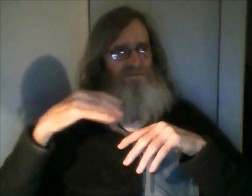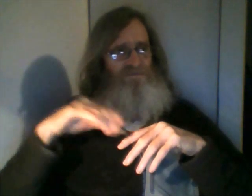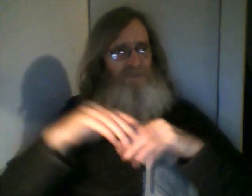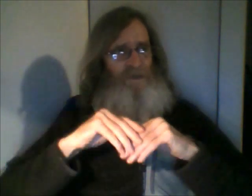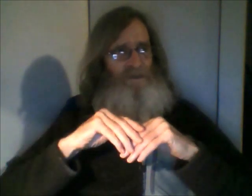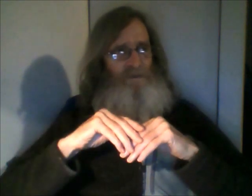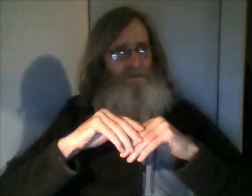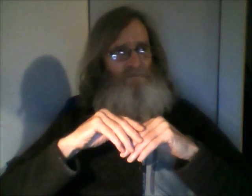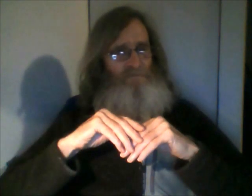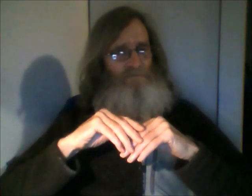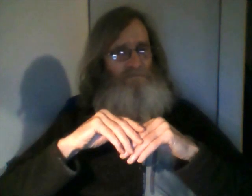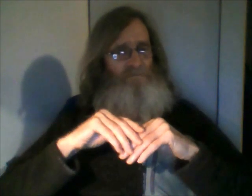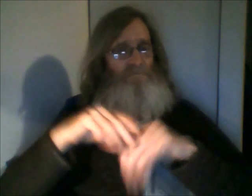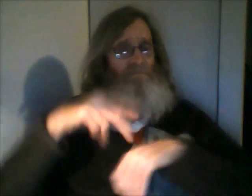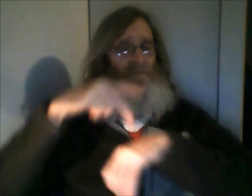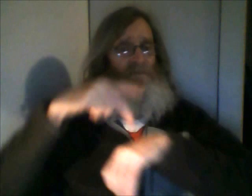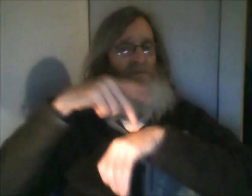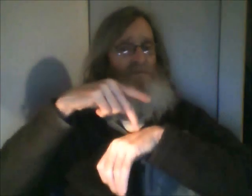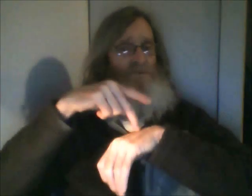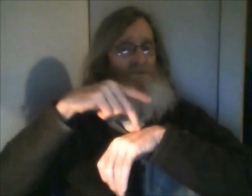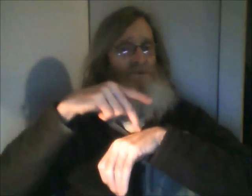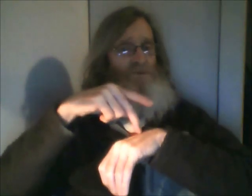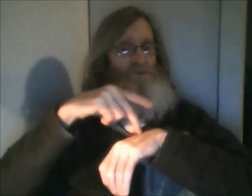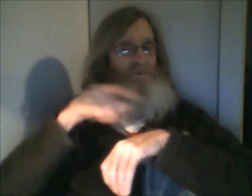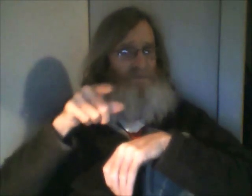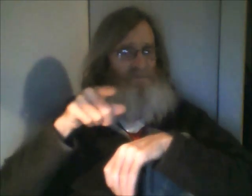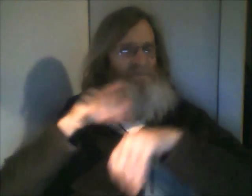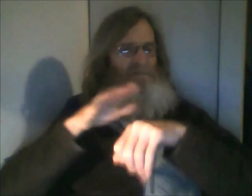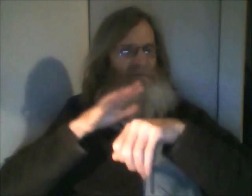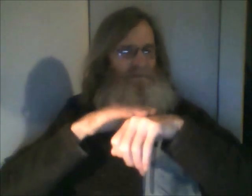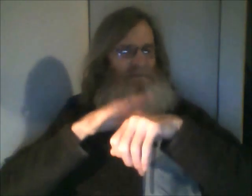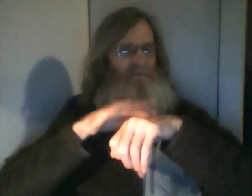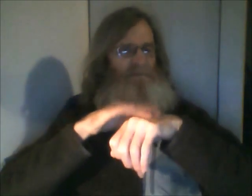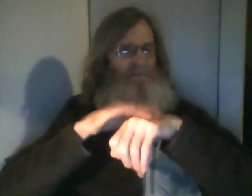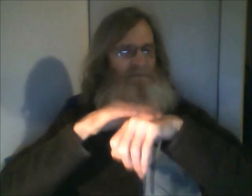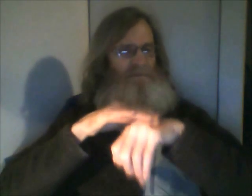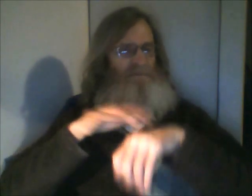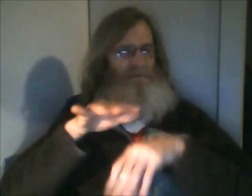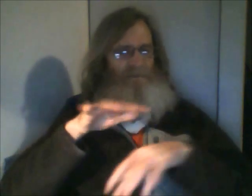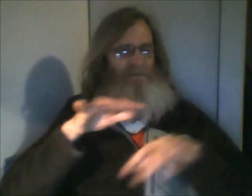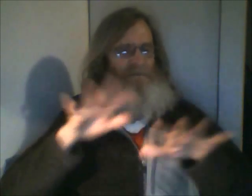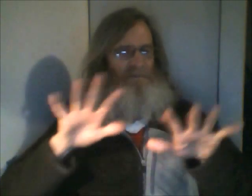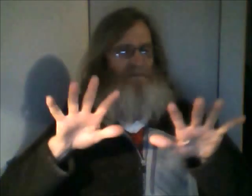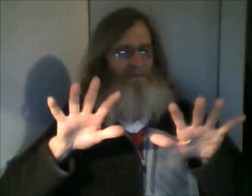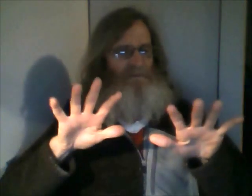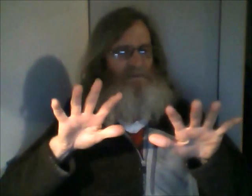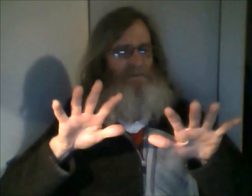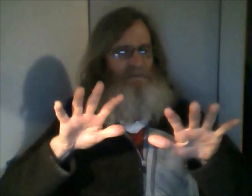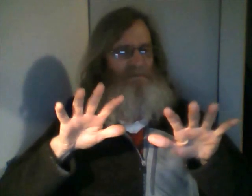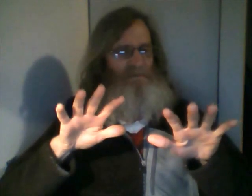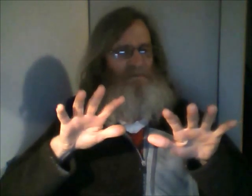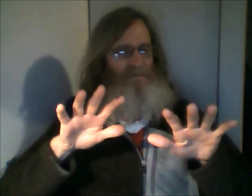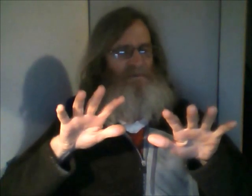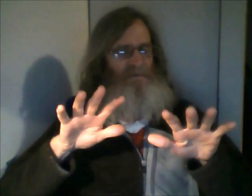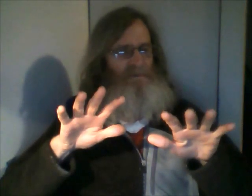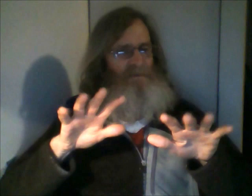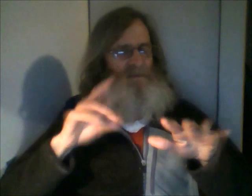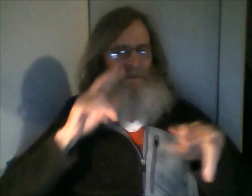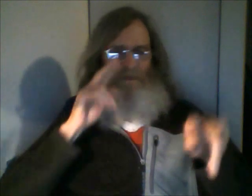Now, it's just a matter of installing the specific components that the customer ordered. The carbon fiber frame delivers maximum strength